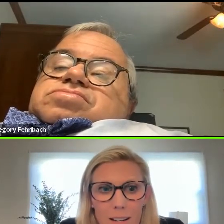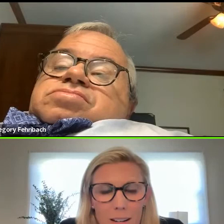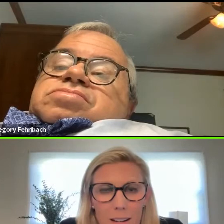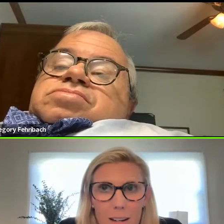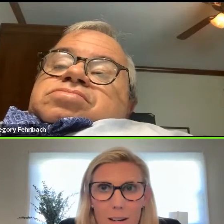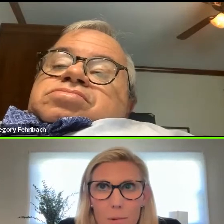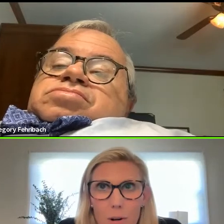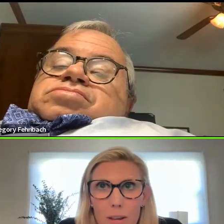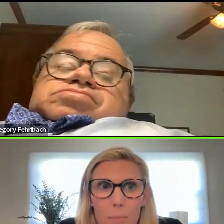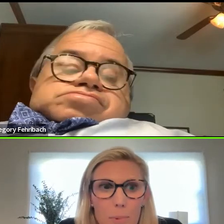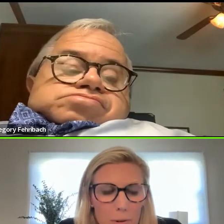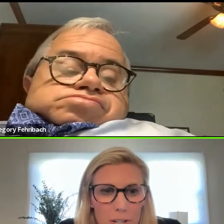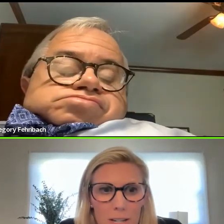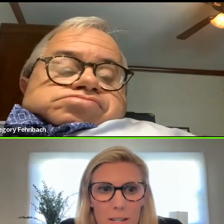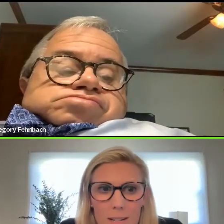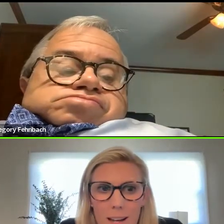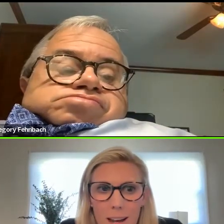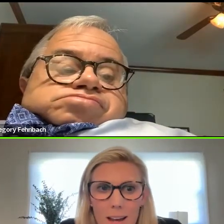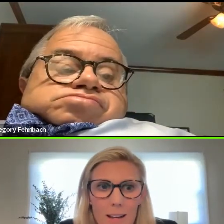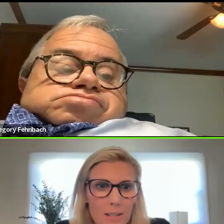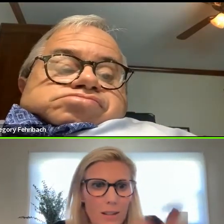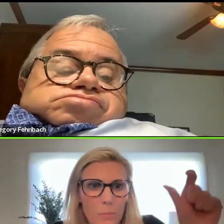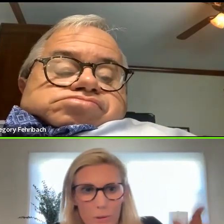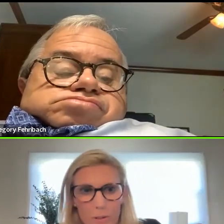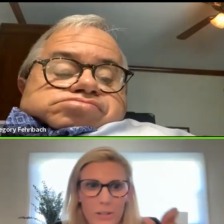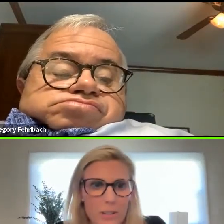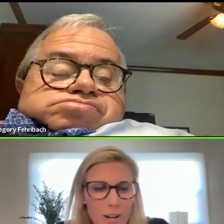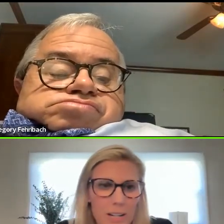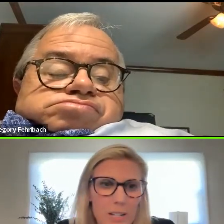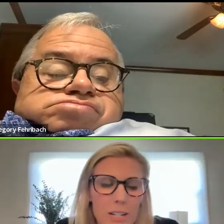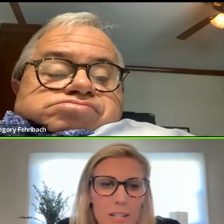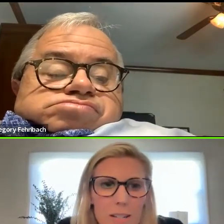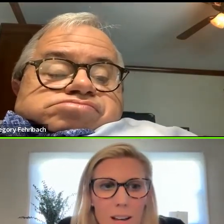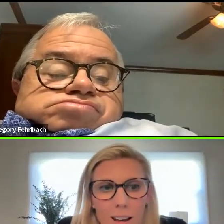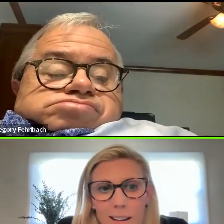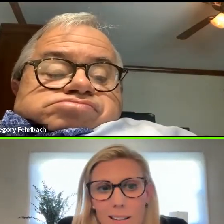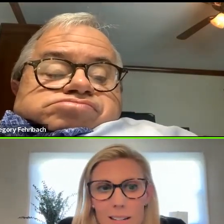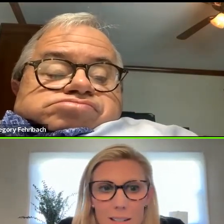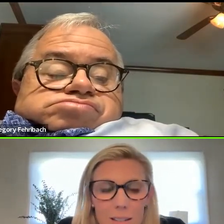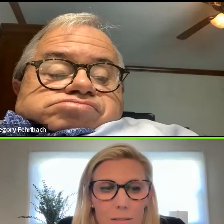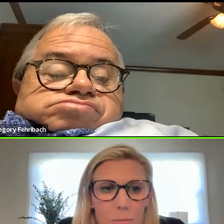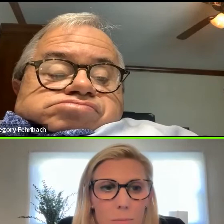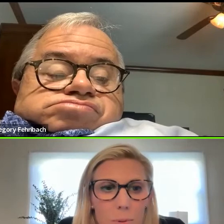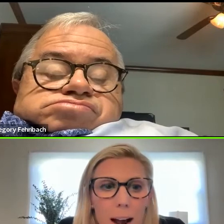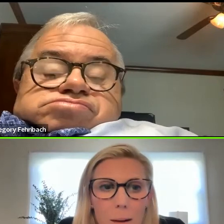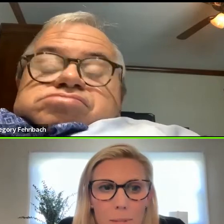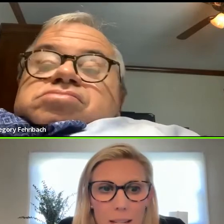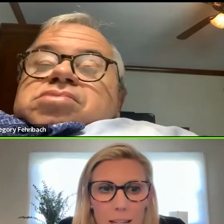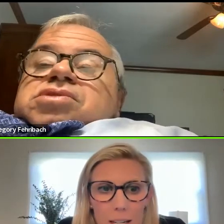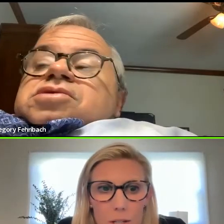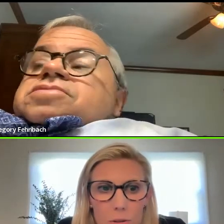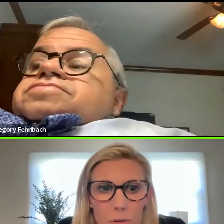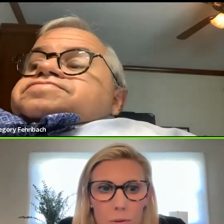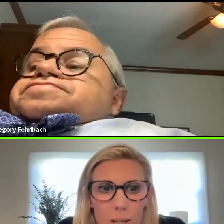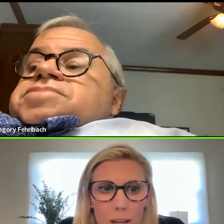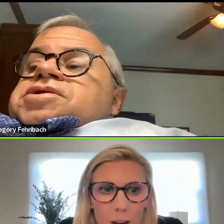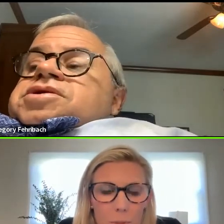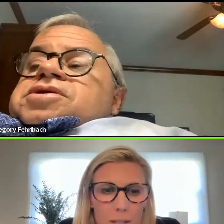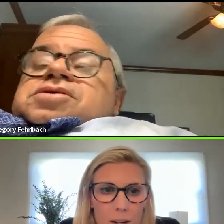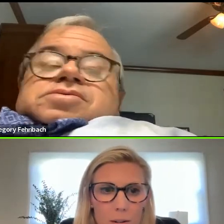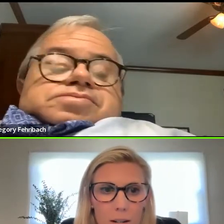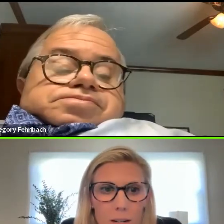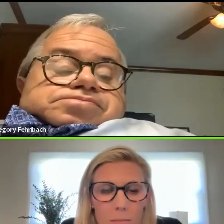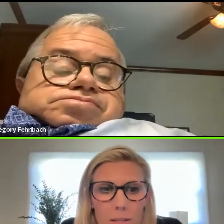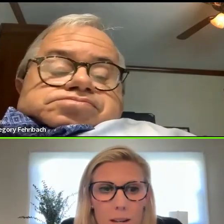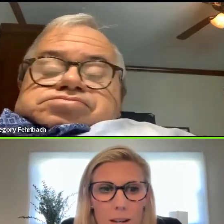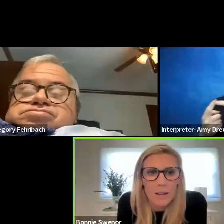contrast the approaches and the protocols and strategies, and then, you know, perhaps link it to the